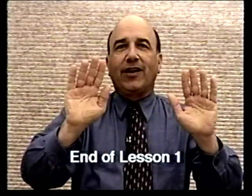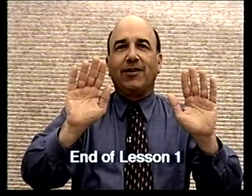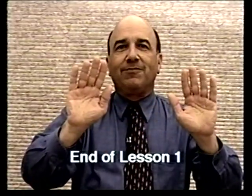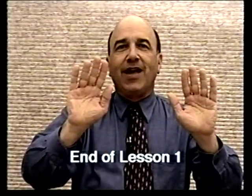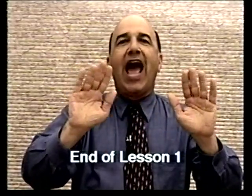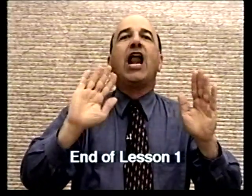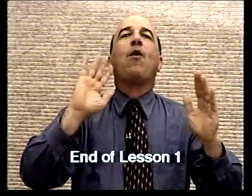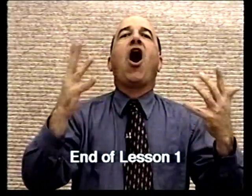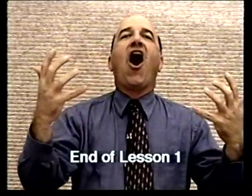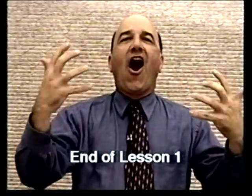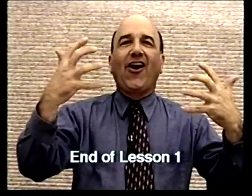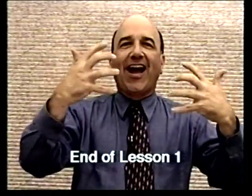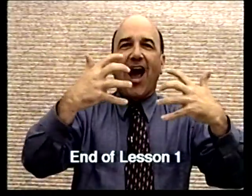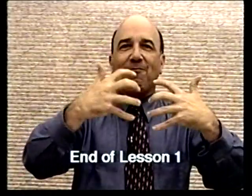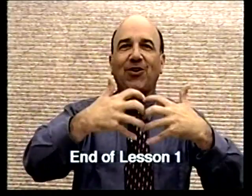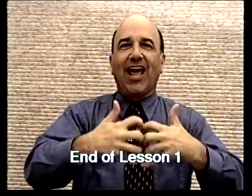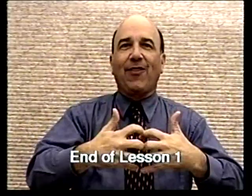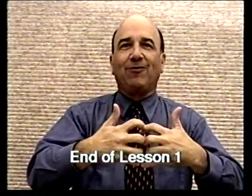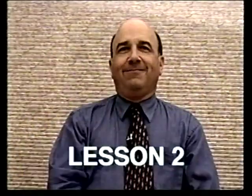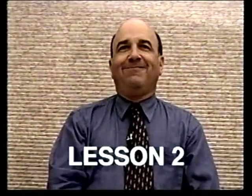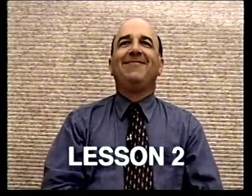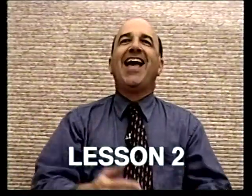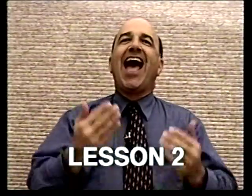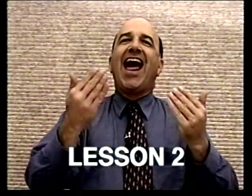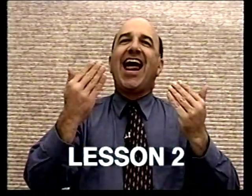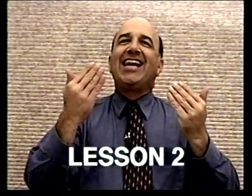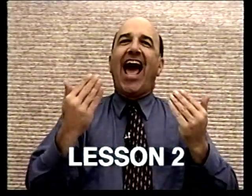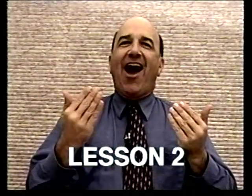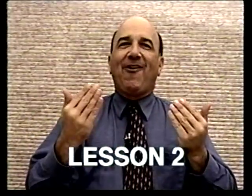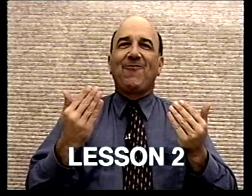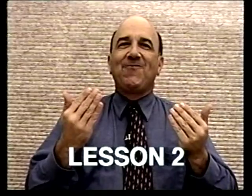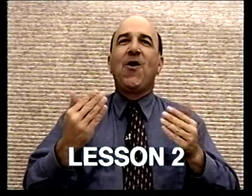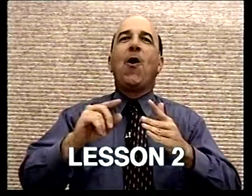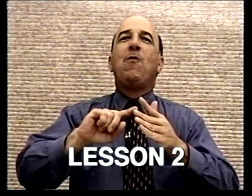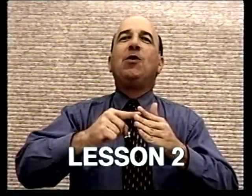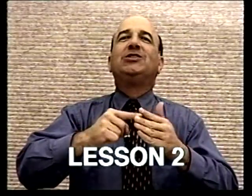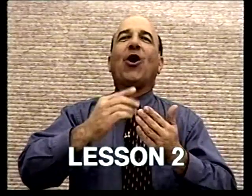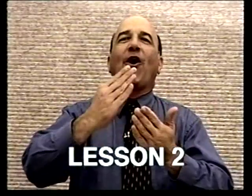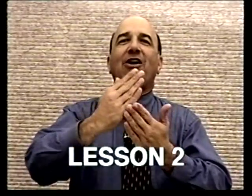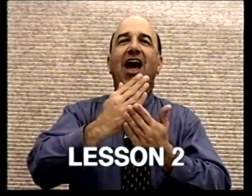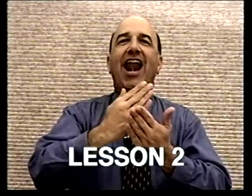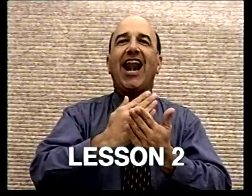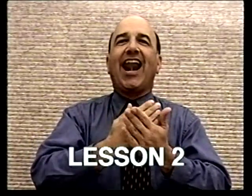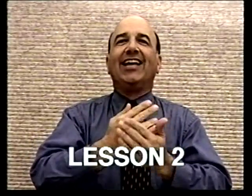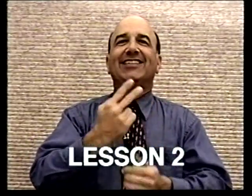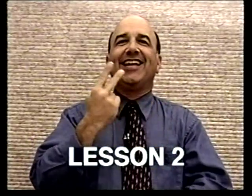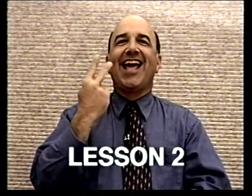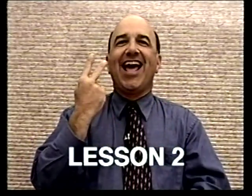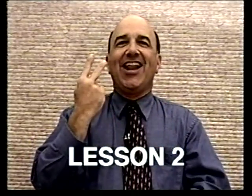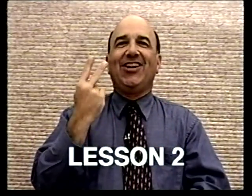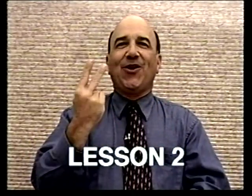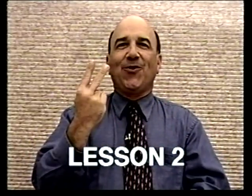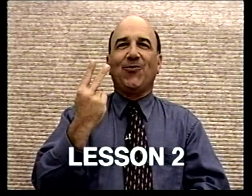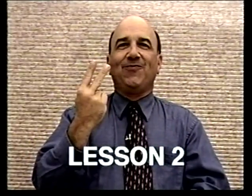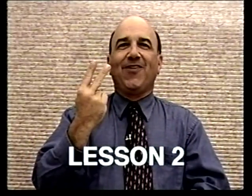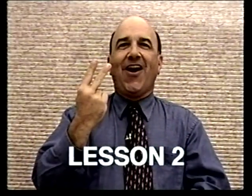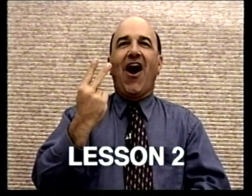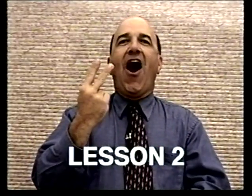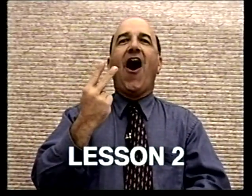clarity, and it will all come together. Now we'll start lesson 2